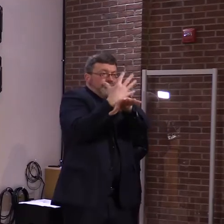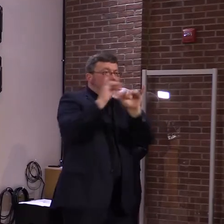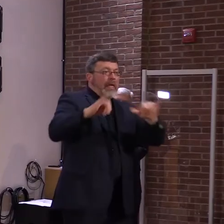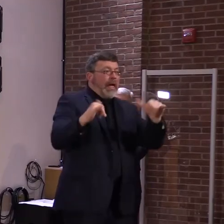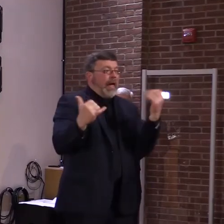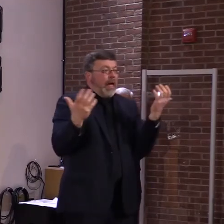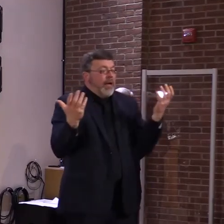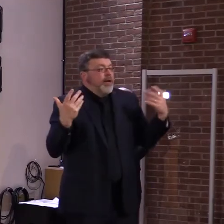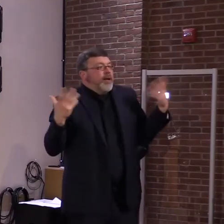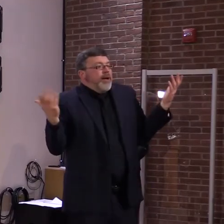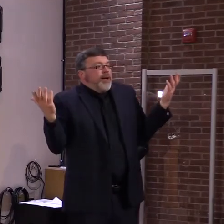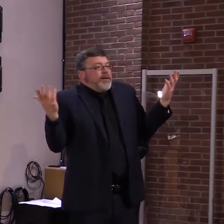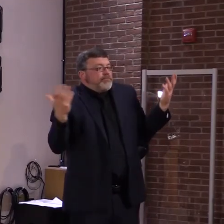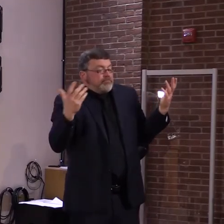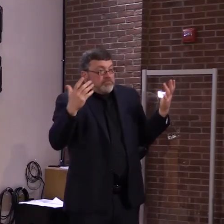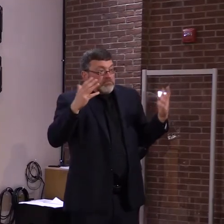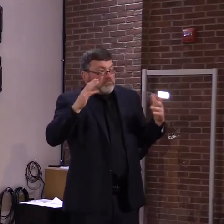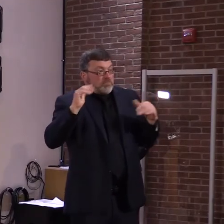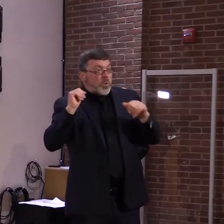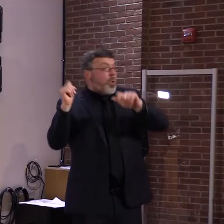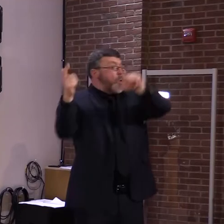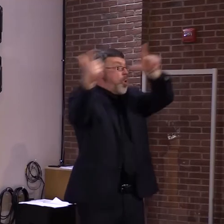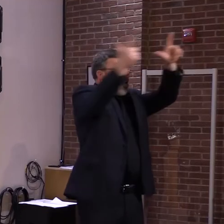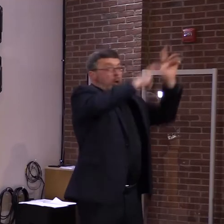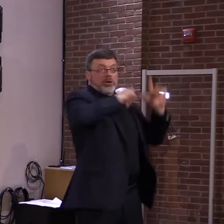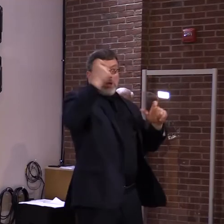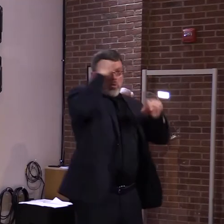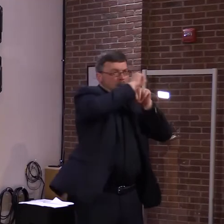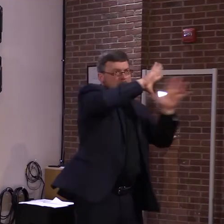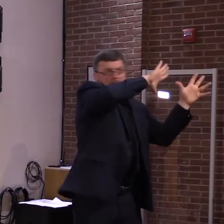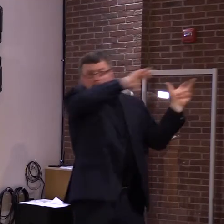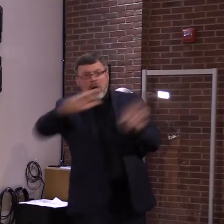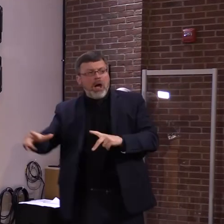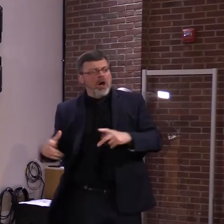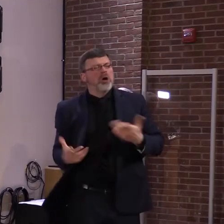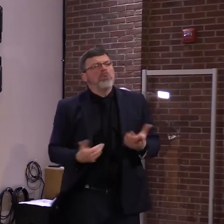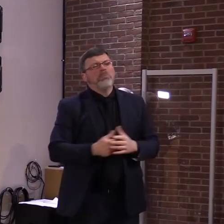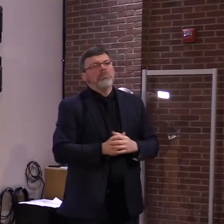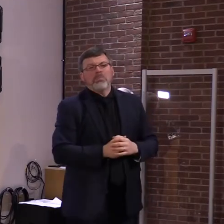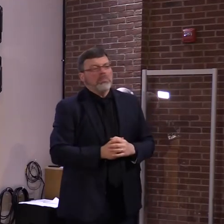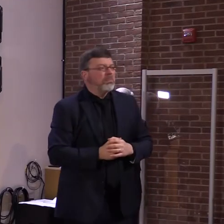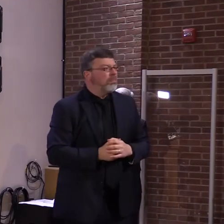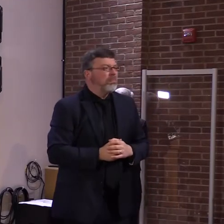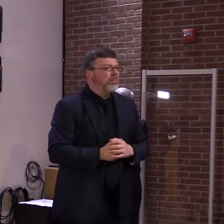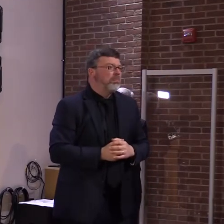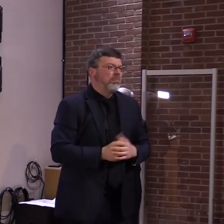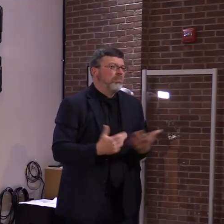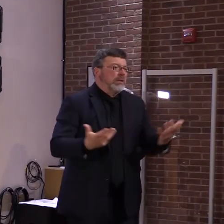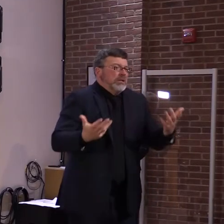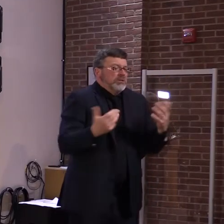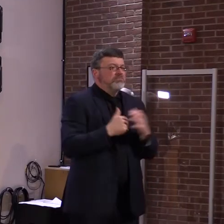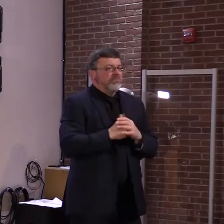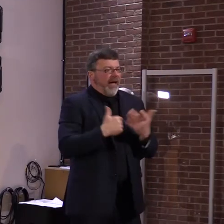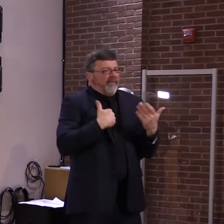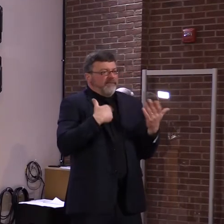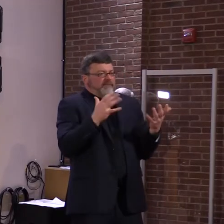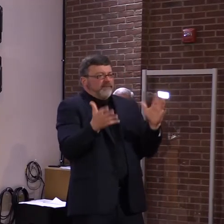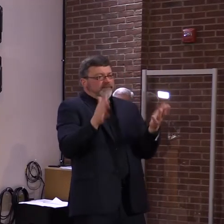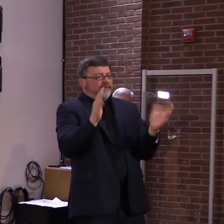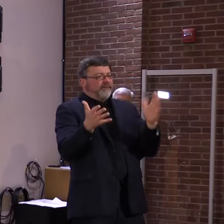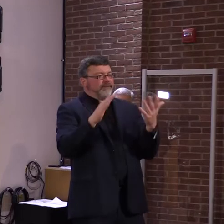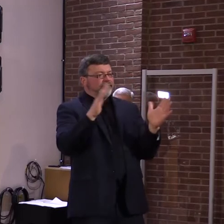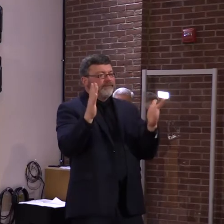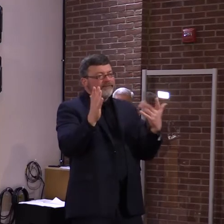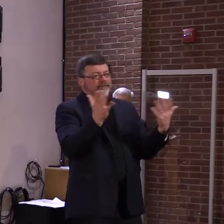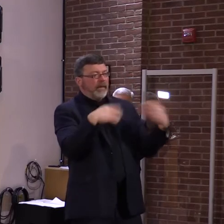and more people coming back into the communities for other reasons as well. So yeah,